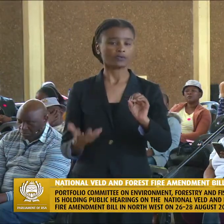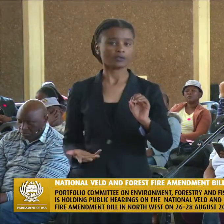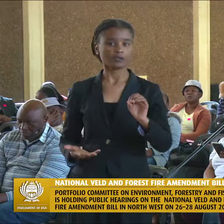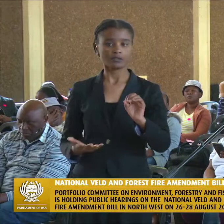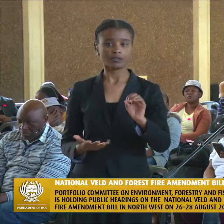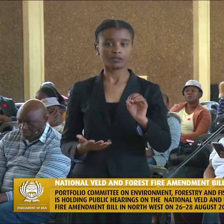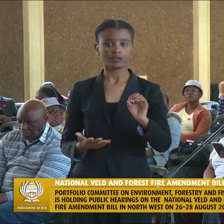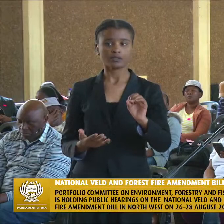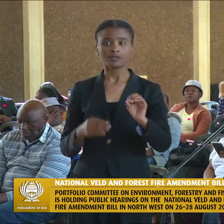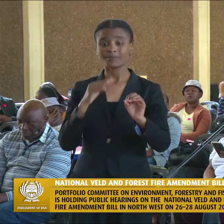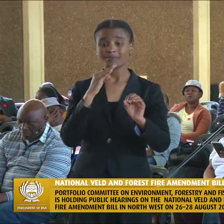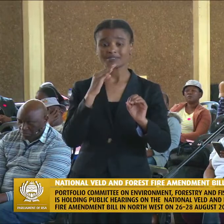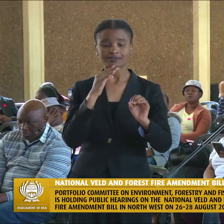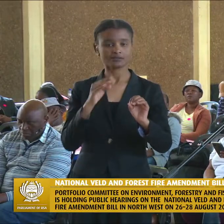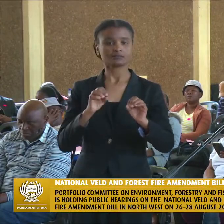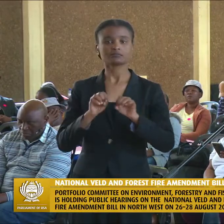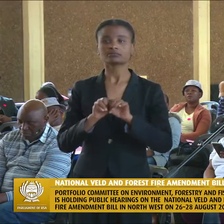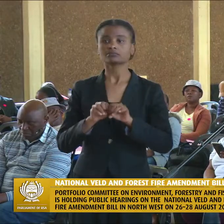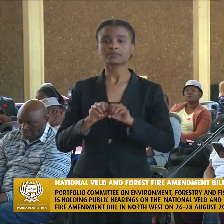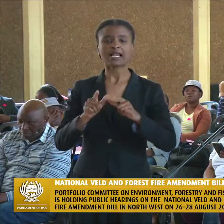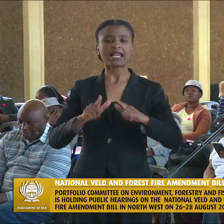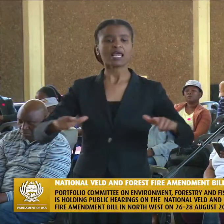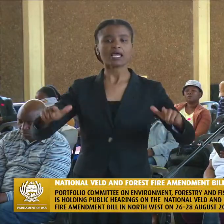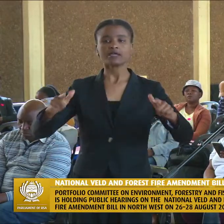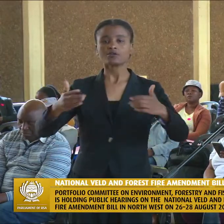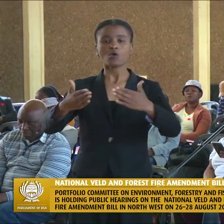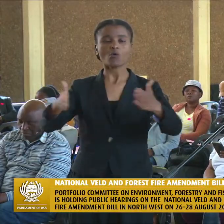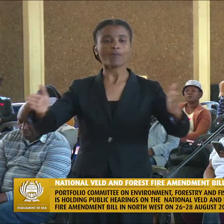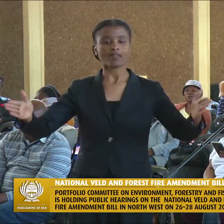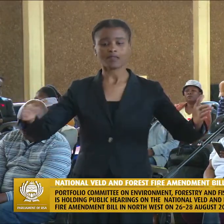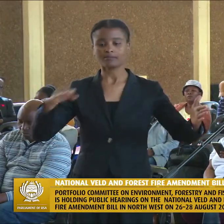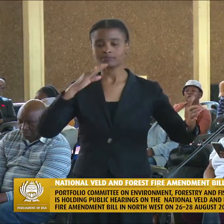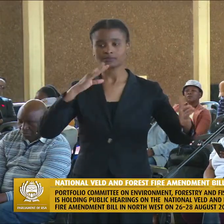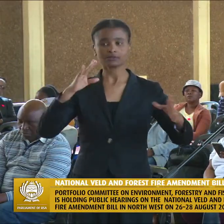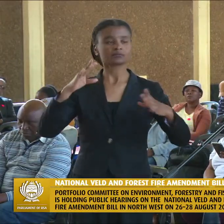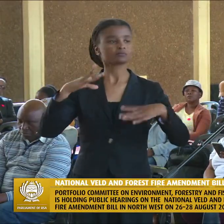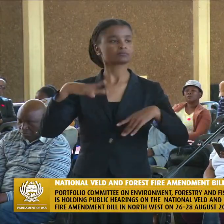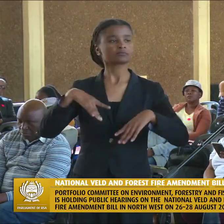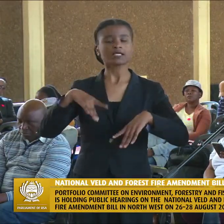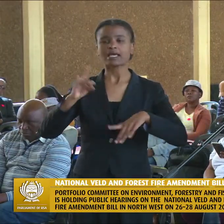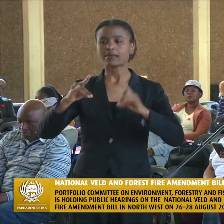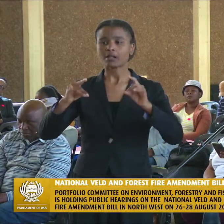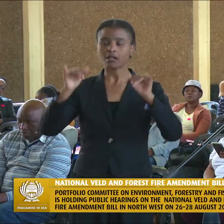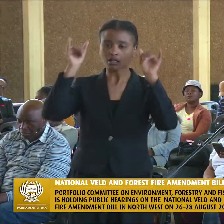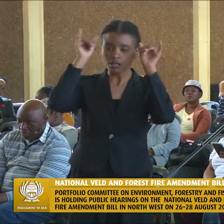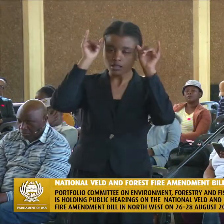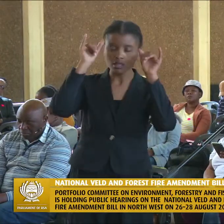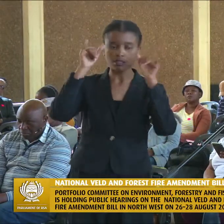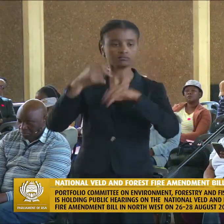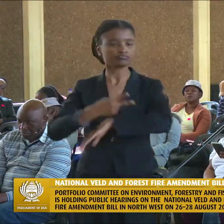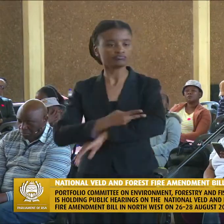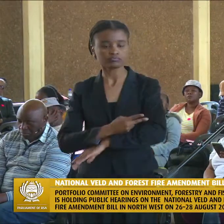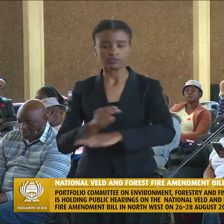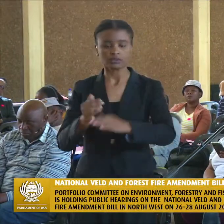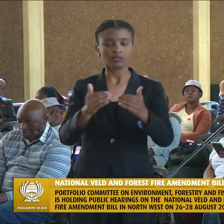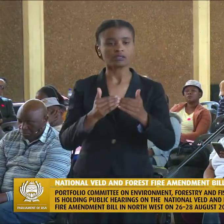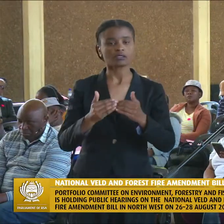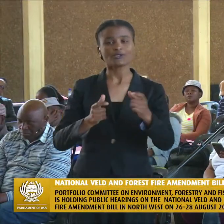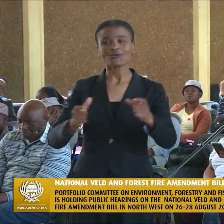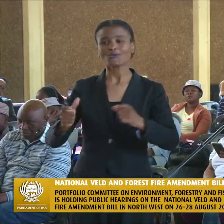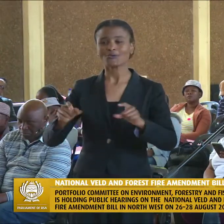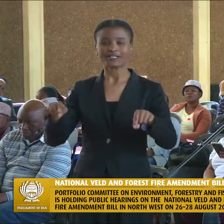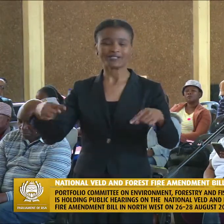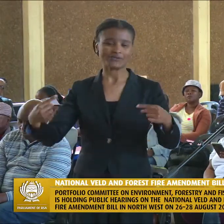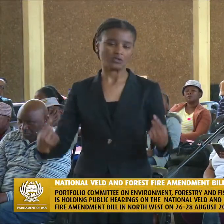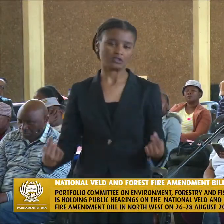it's just an open space so we can't control our livestock ready fire belts even though they can